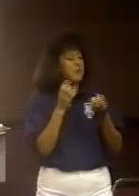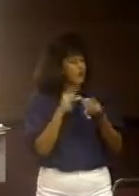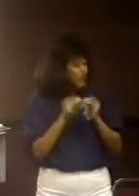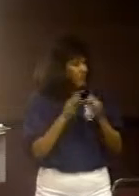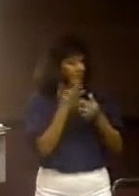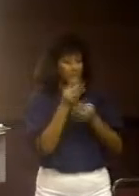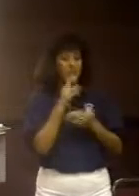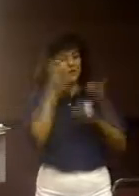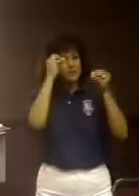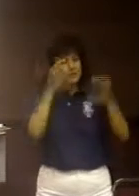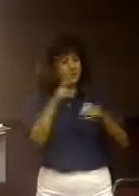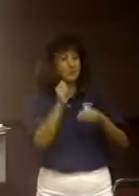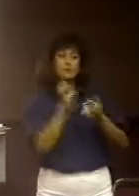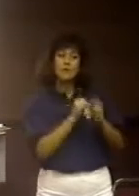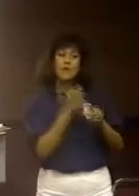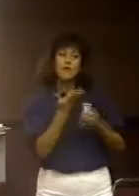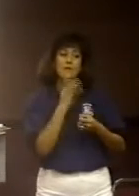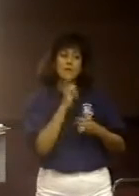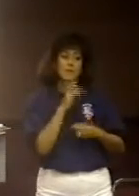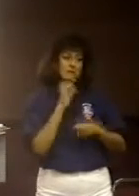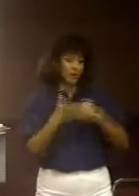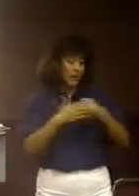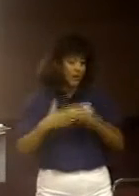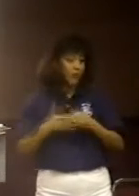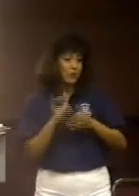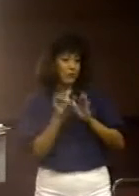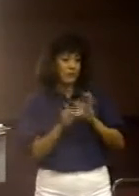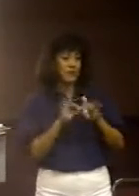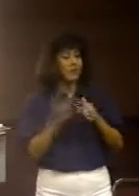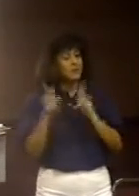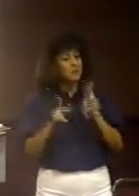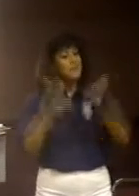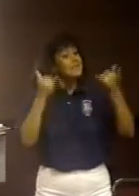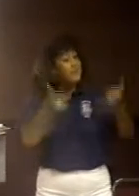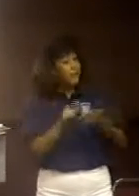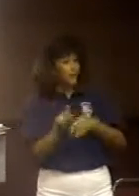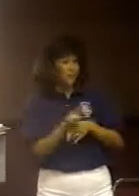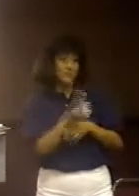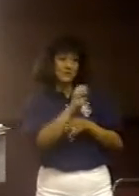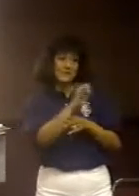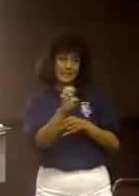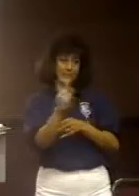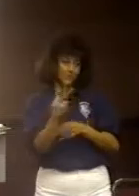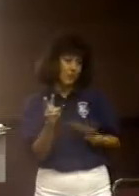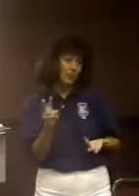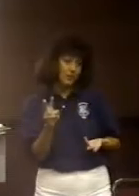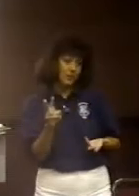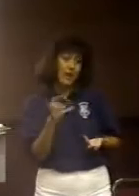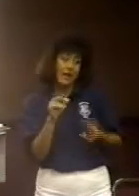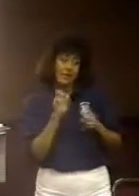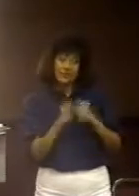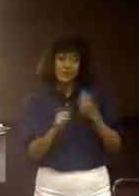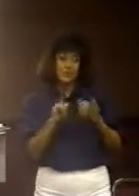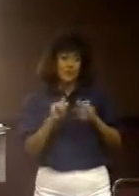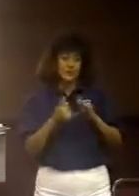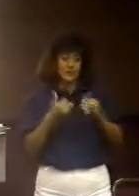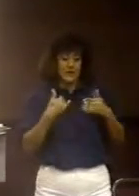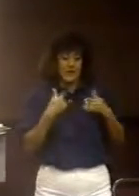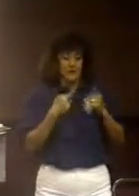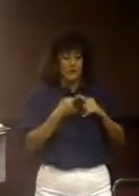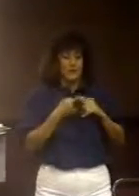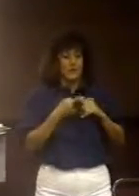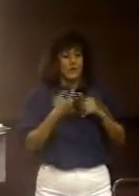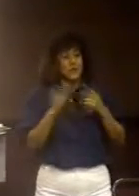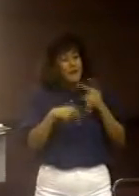teachers. So there must be a community now of people that use C2. And so you have to just kind of